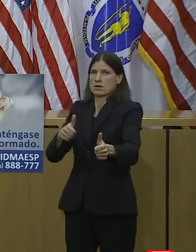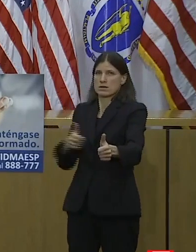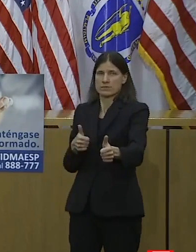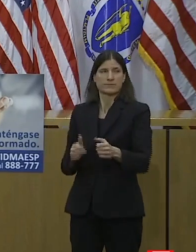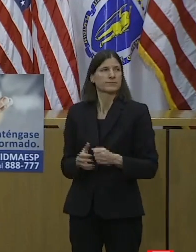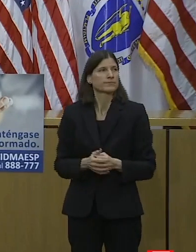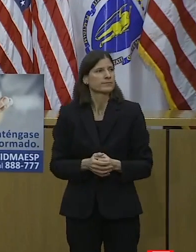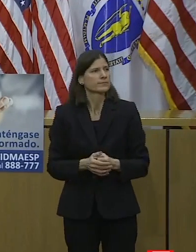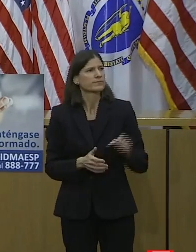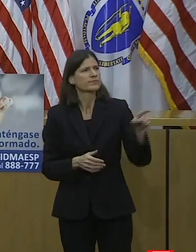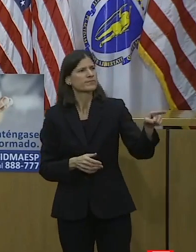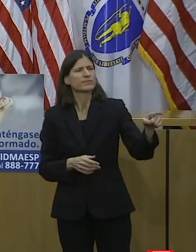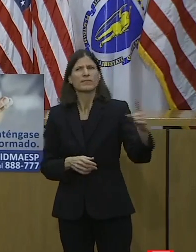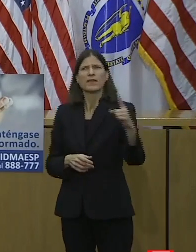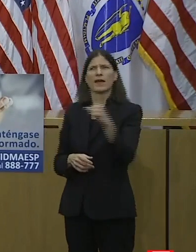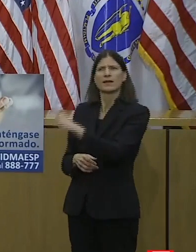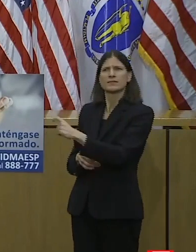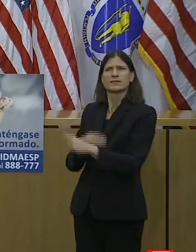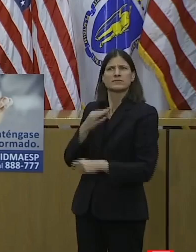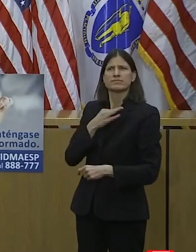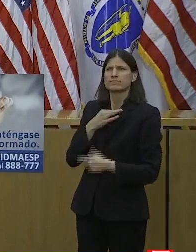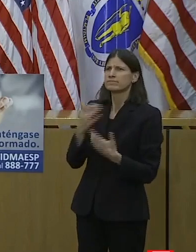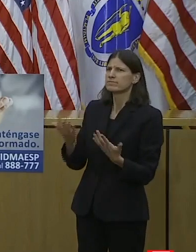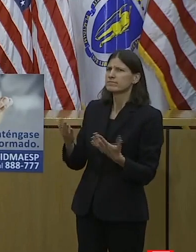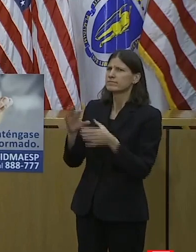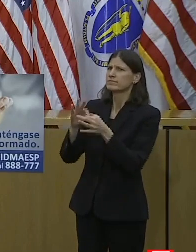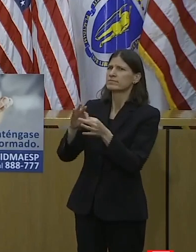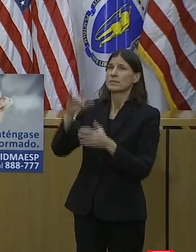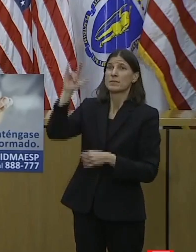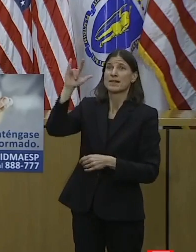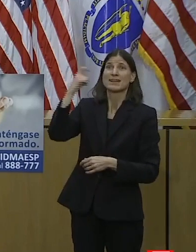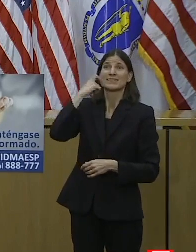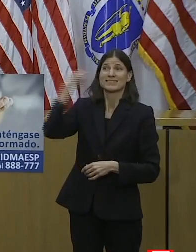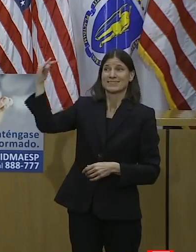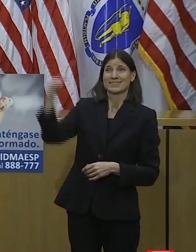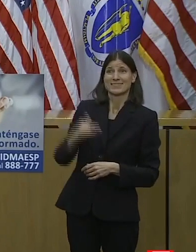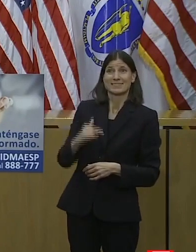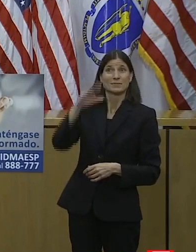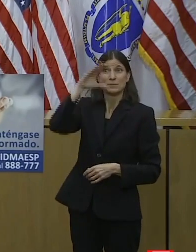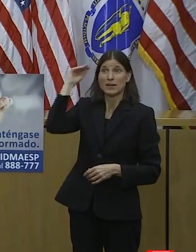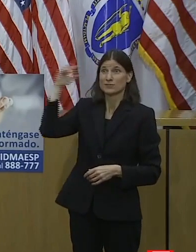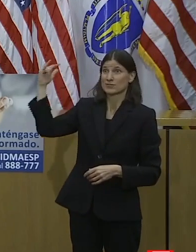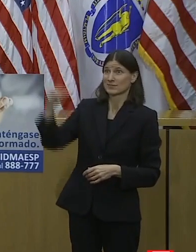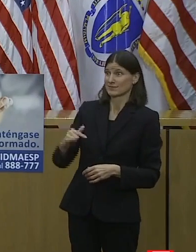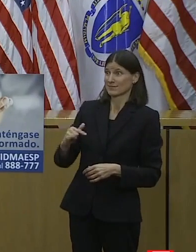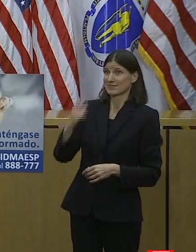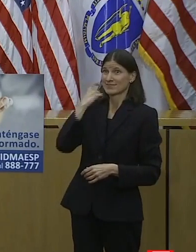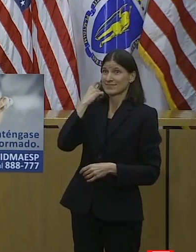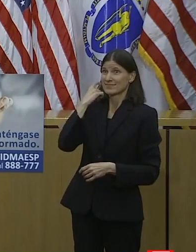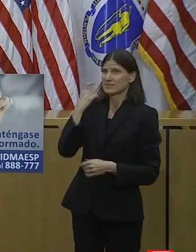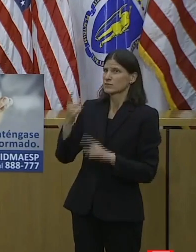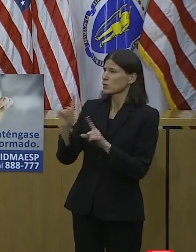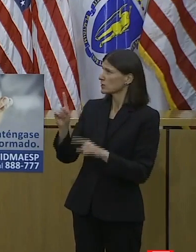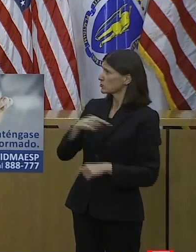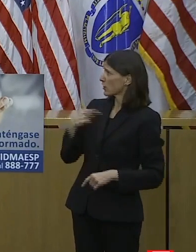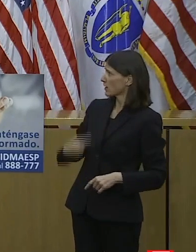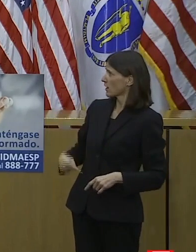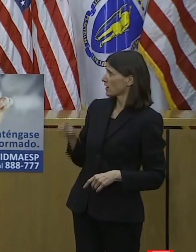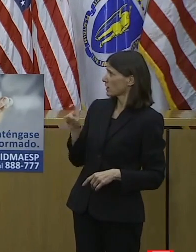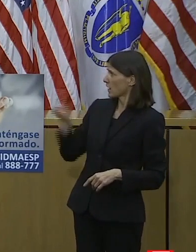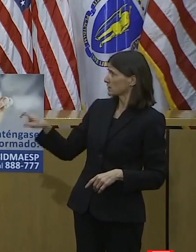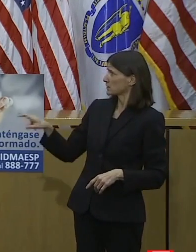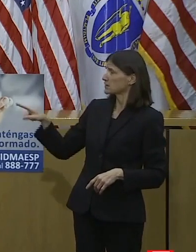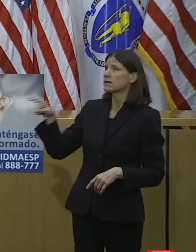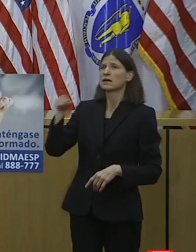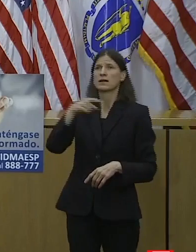plane come from? It arrived overnight with this gear? Another trip to China? This was not, the craft did not, it was not